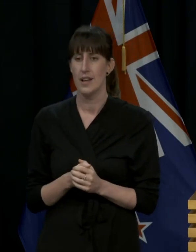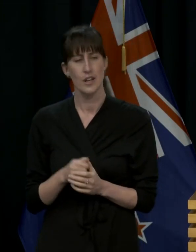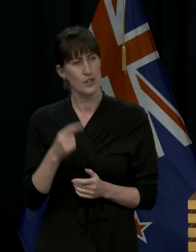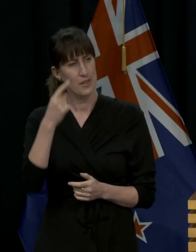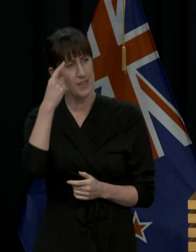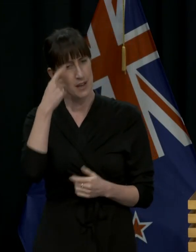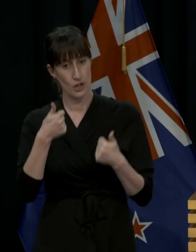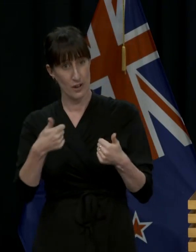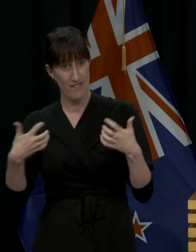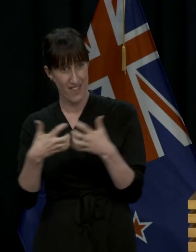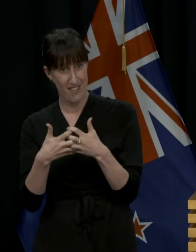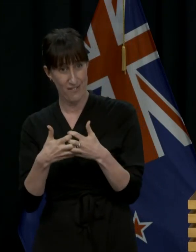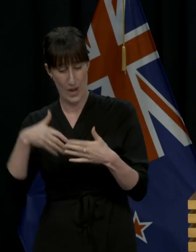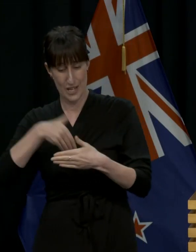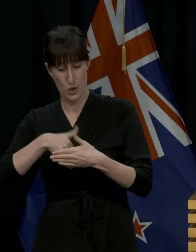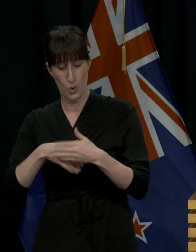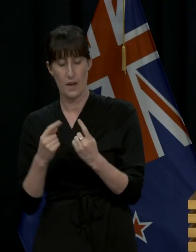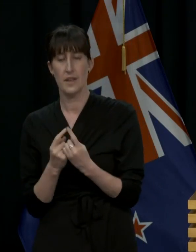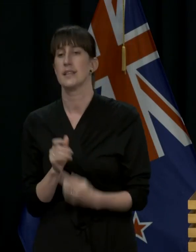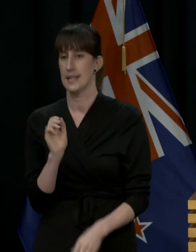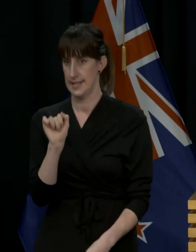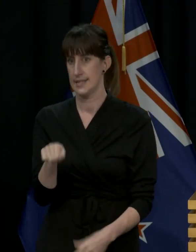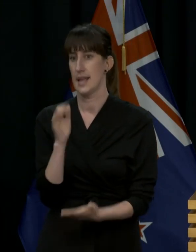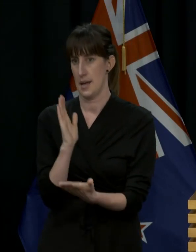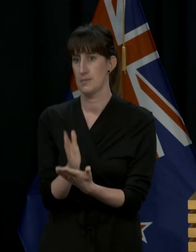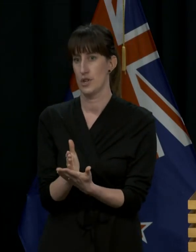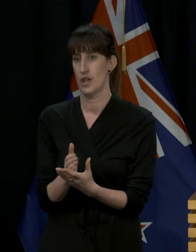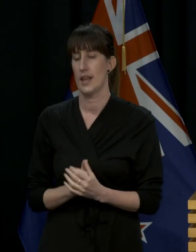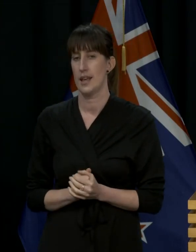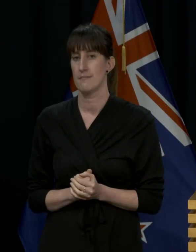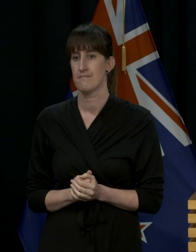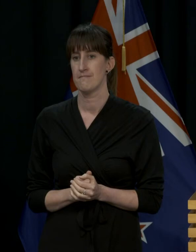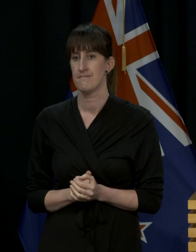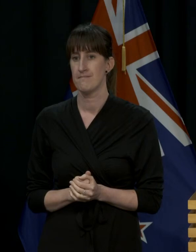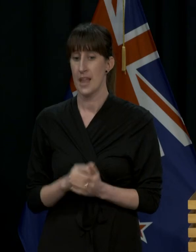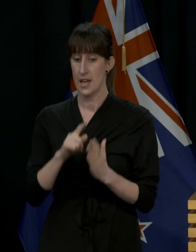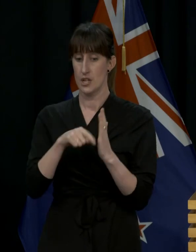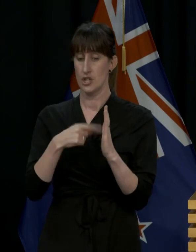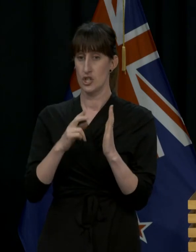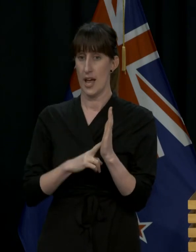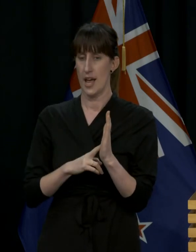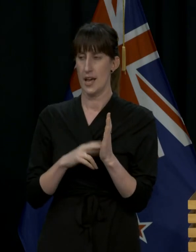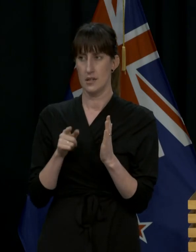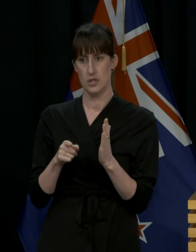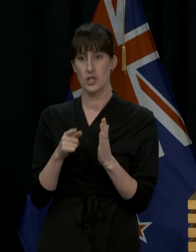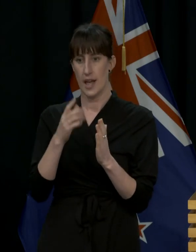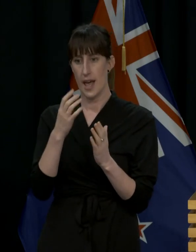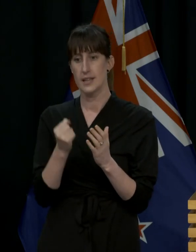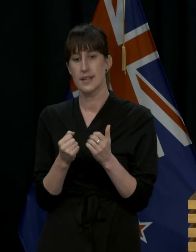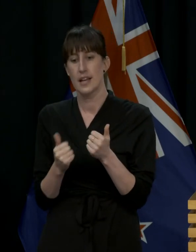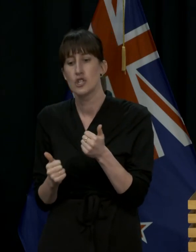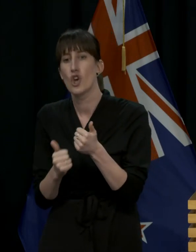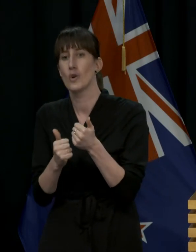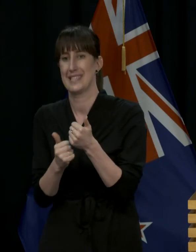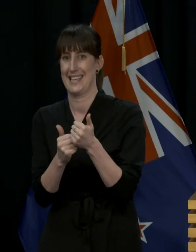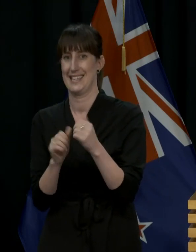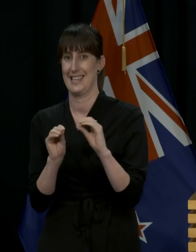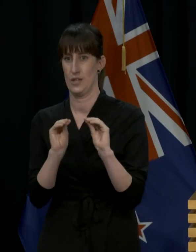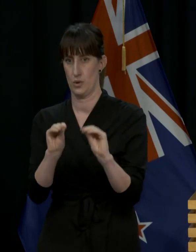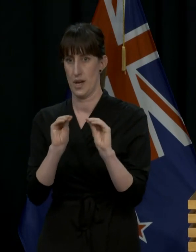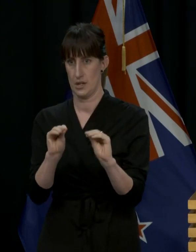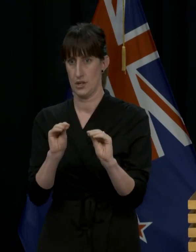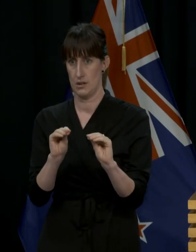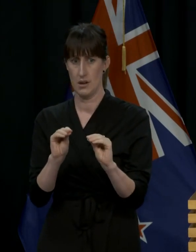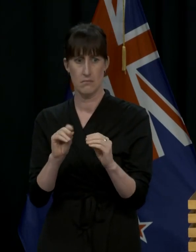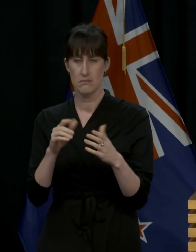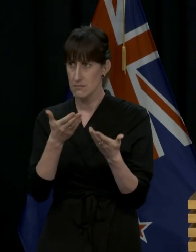internal affairs? Yes, absolutely. And look, and she will hold a considerable associate delegation for education. Jan is